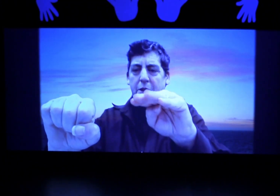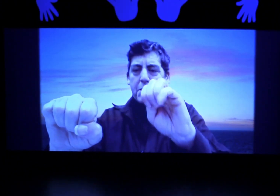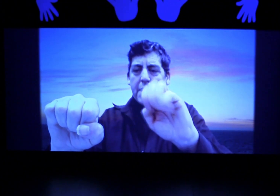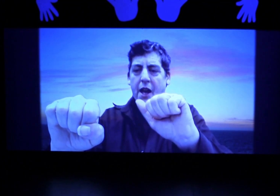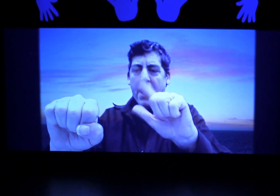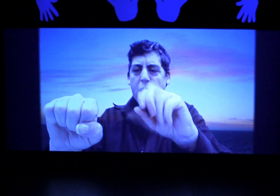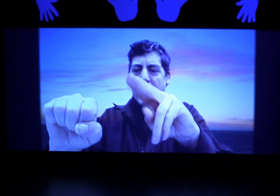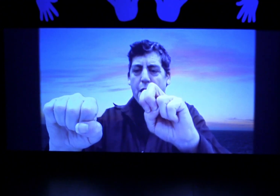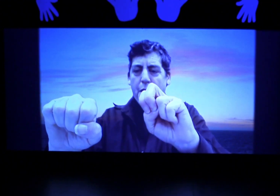me alone.